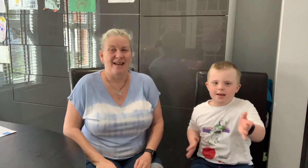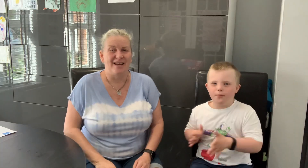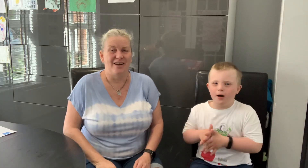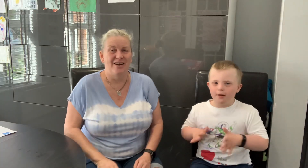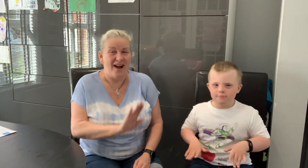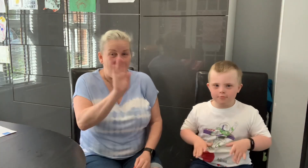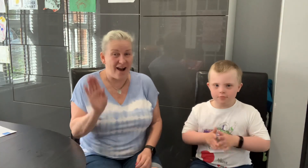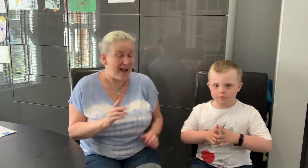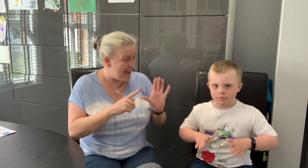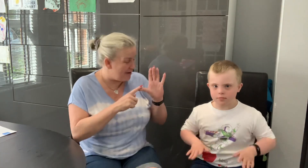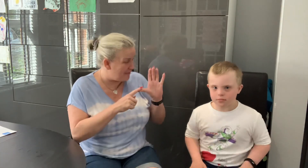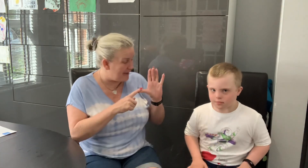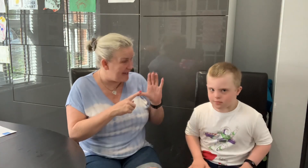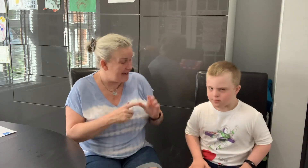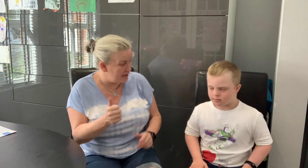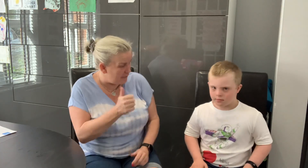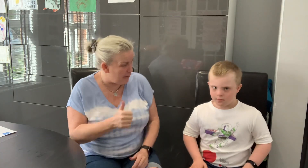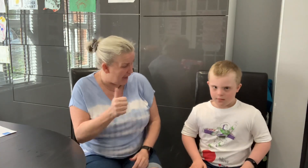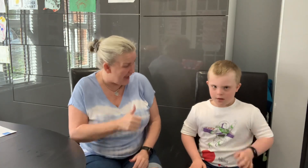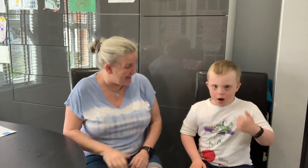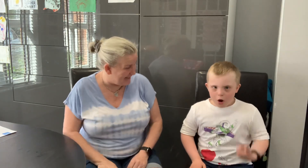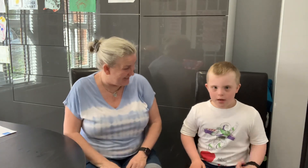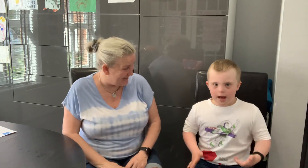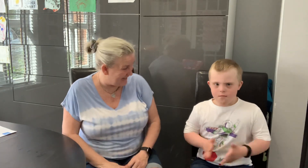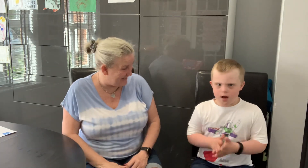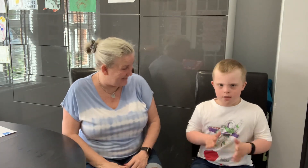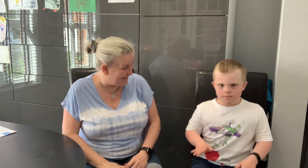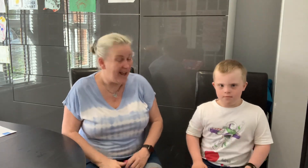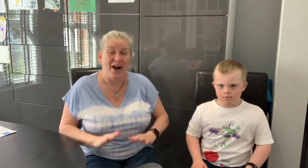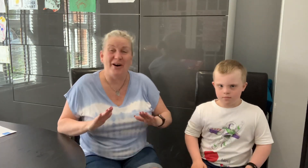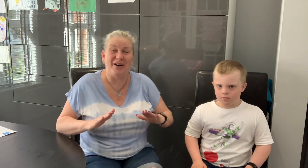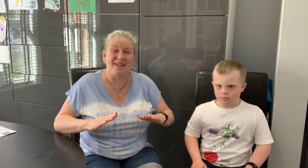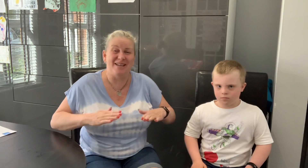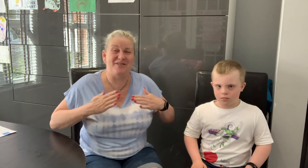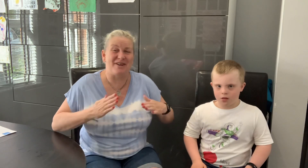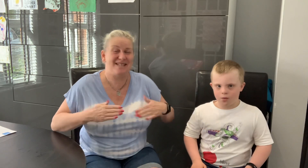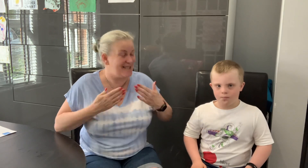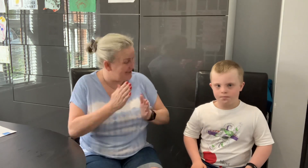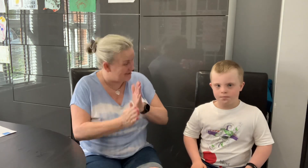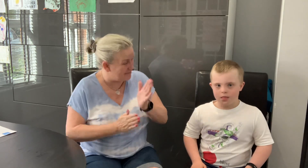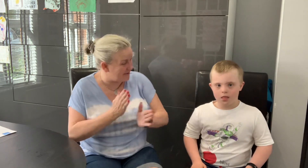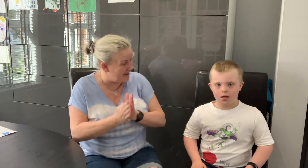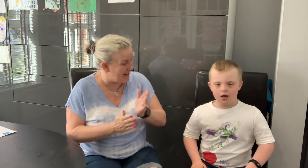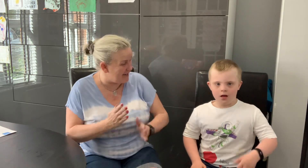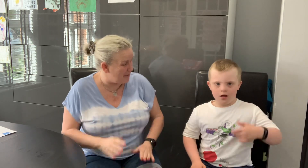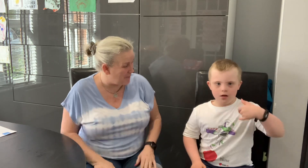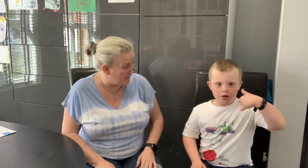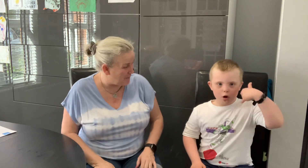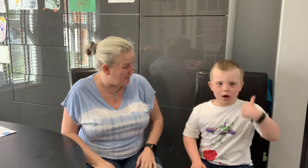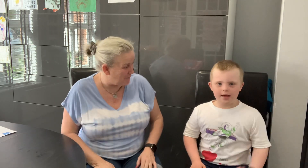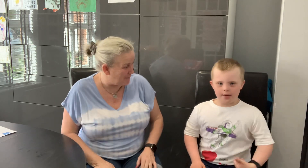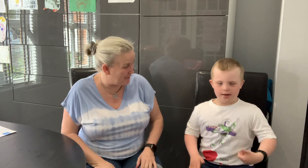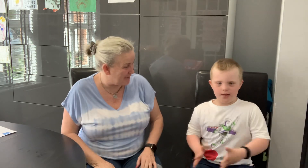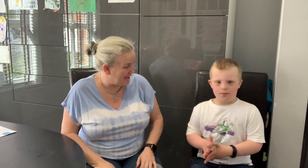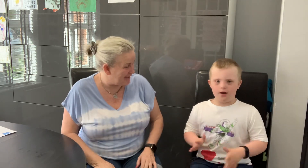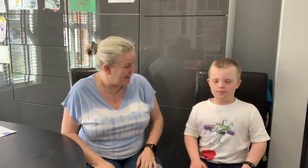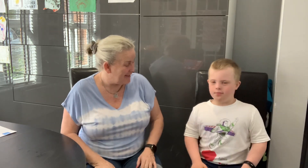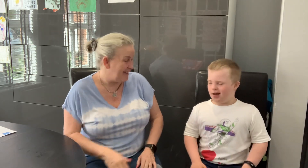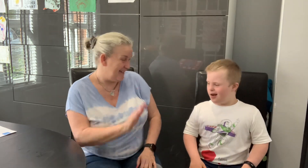Hi, Mum. Hi, Alfie. Are you okay? Okay, Mum. Are you ready to do some signing? Okay, Mum.